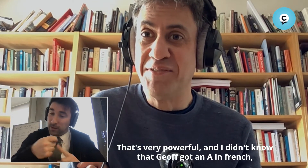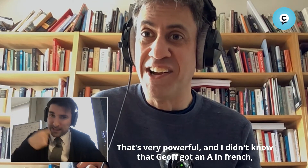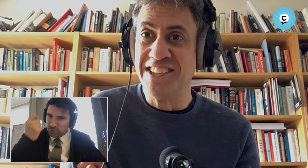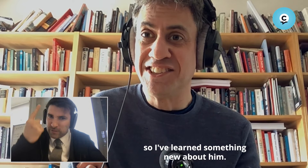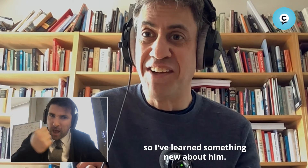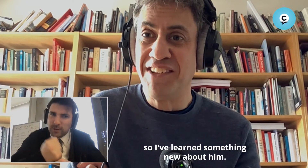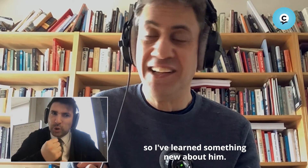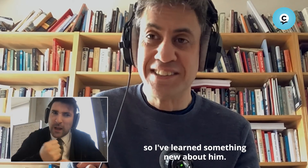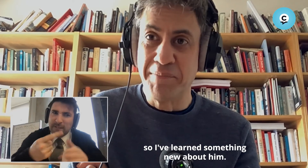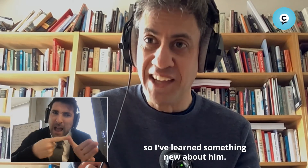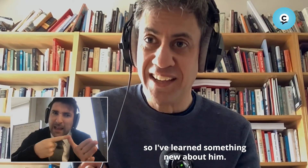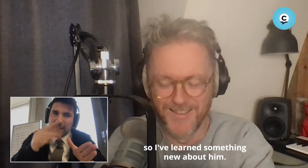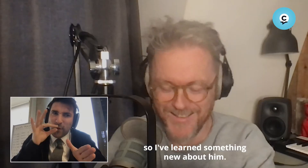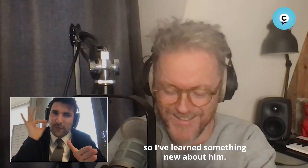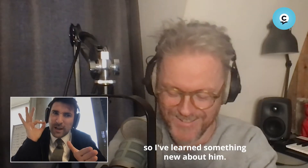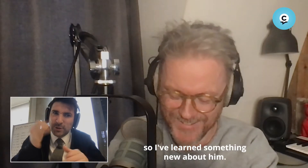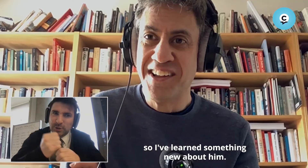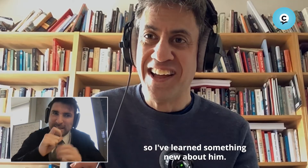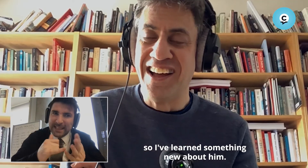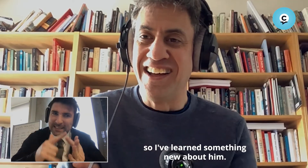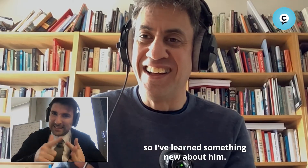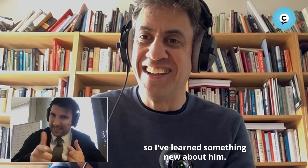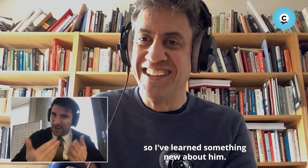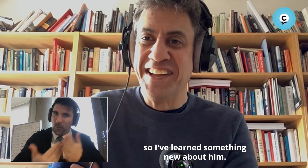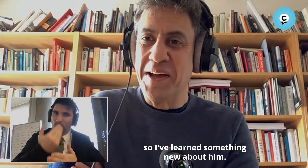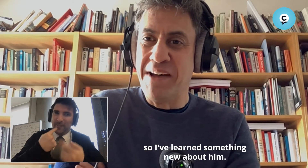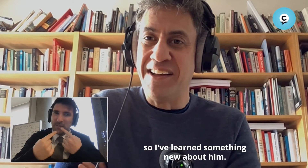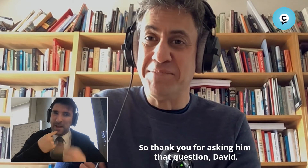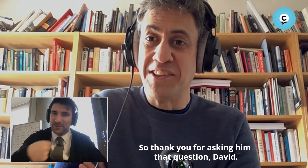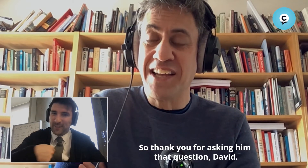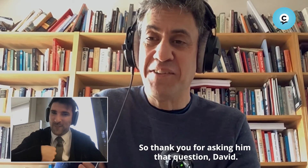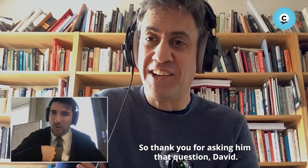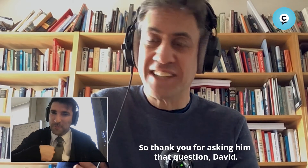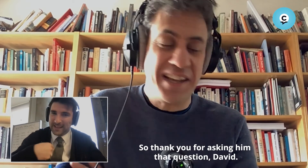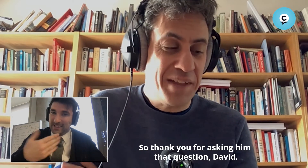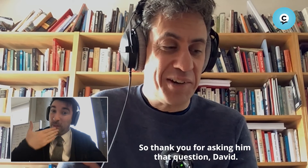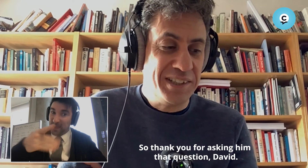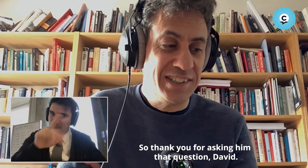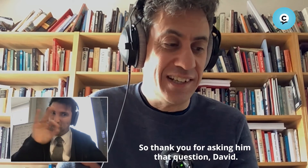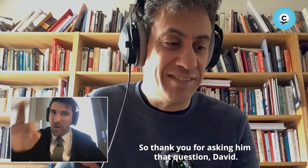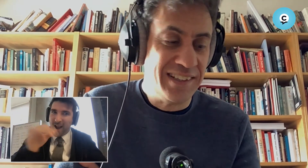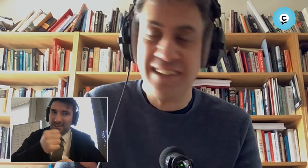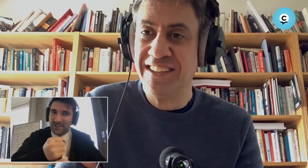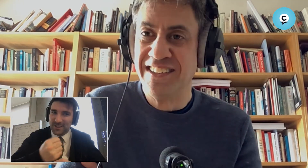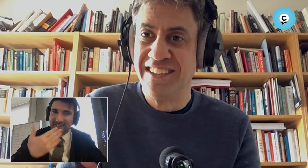French, so I've learnt something new about him. So thank you for asking him that question, David.